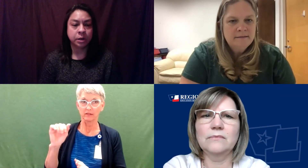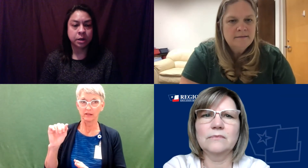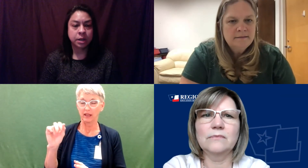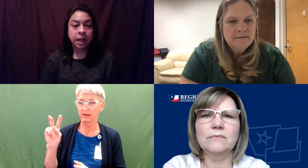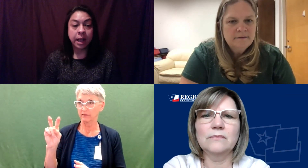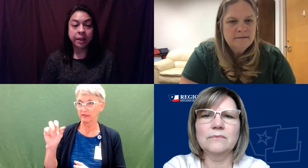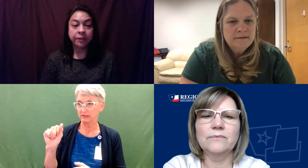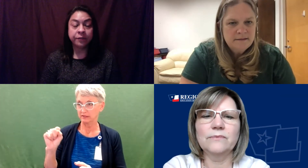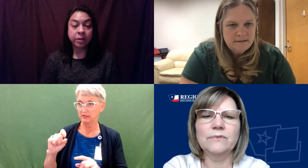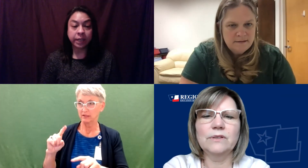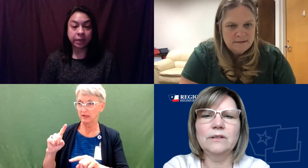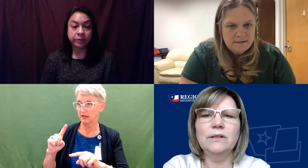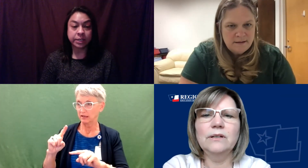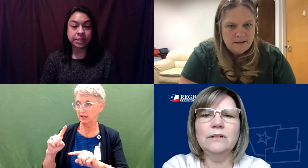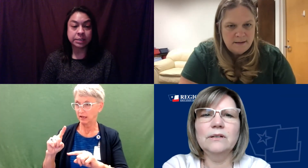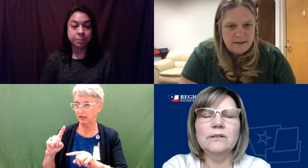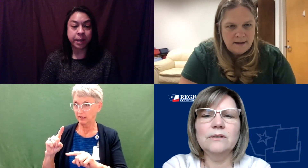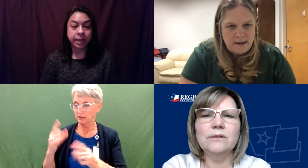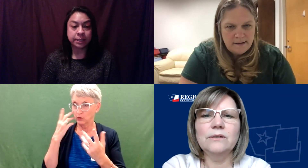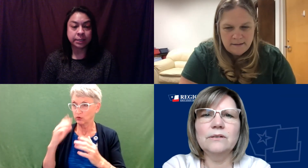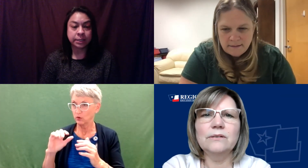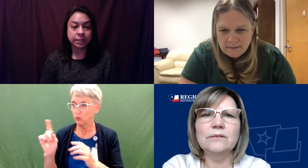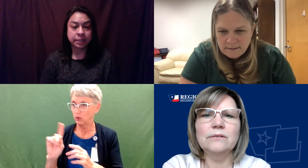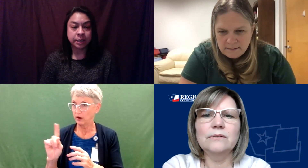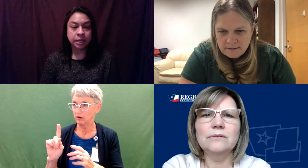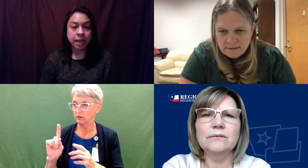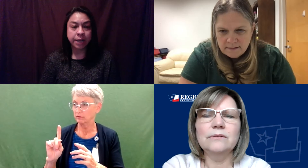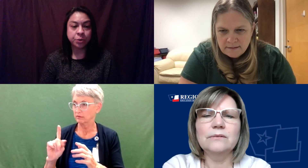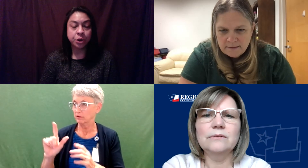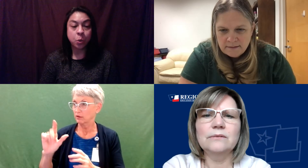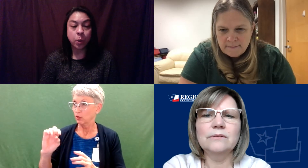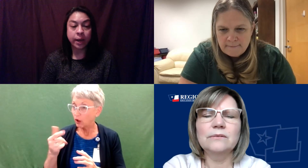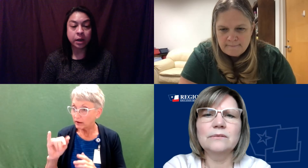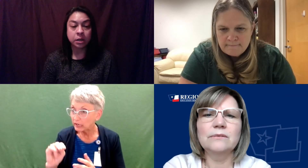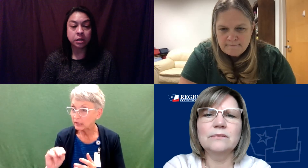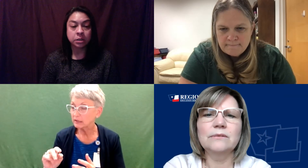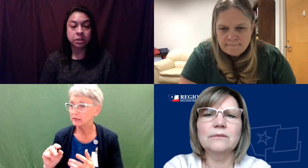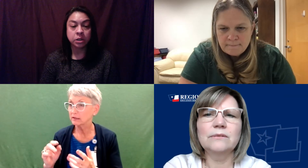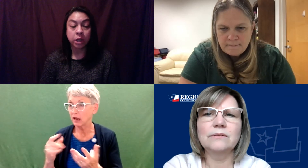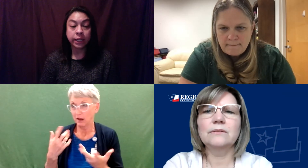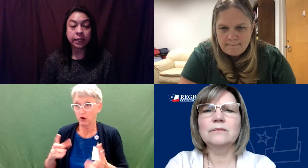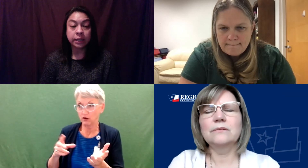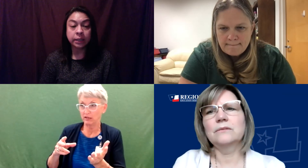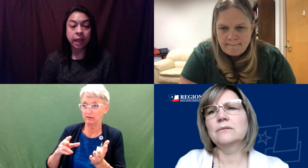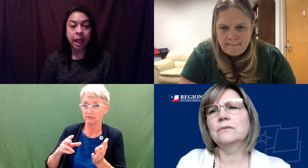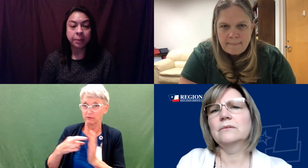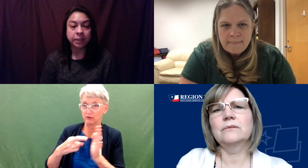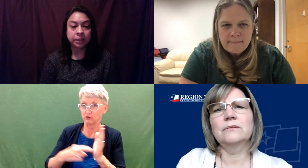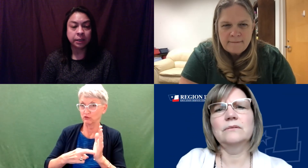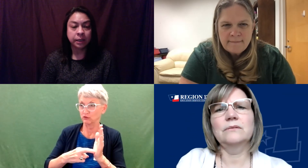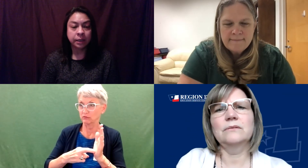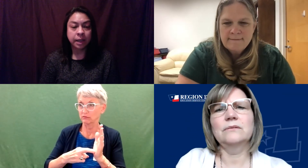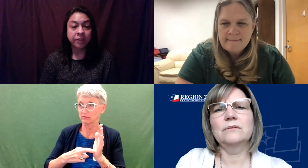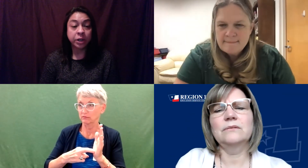her. I found Canvas, but I don't know where to log in. I